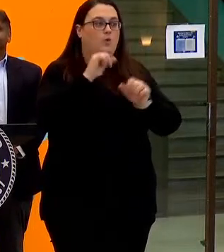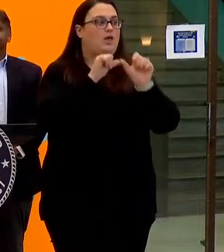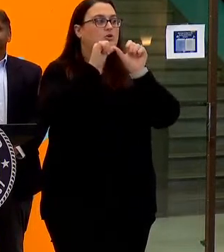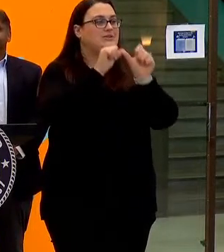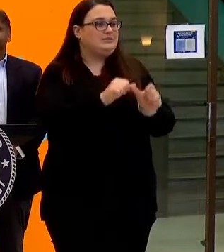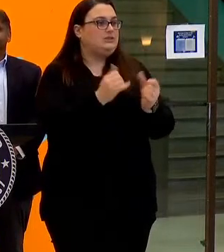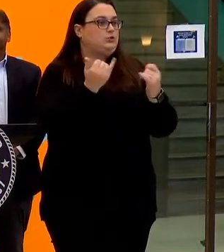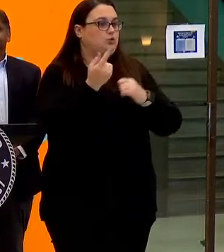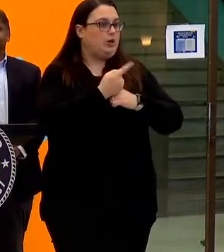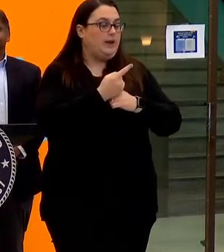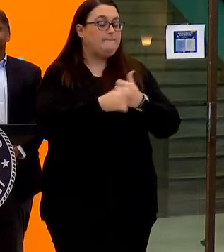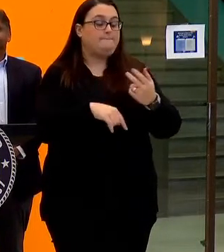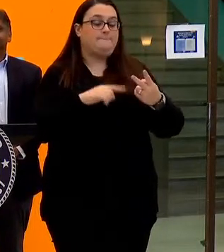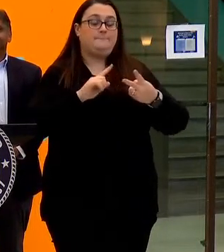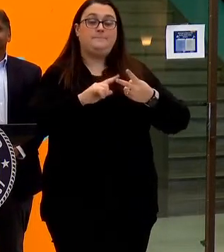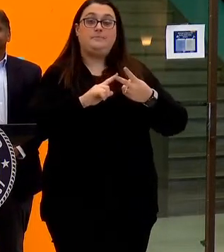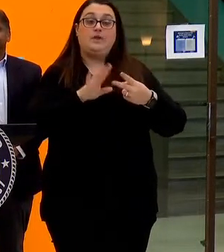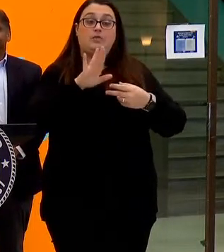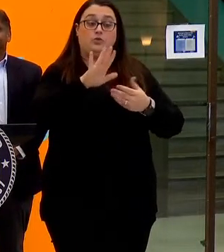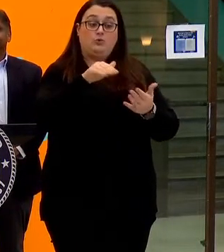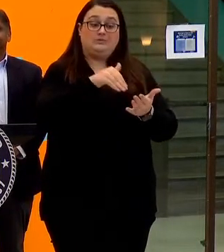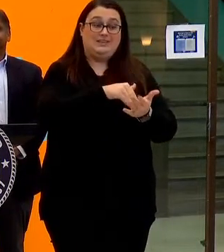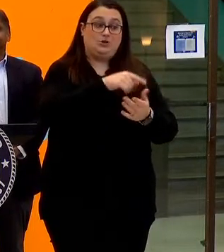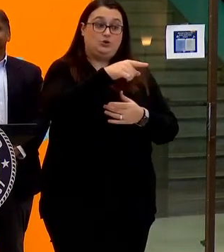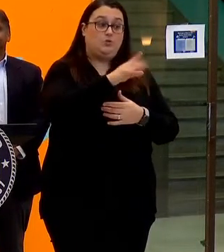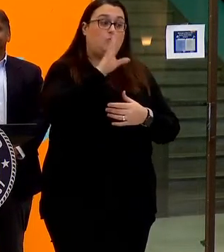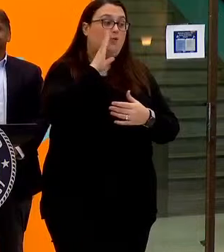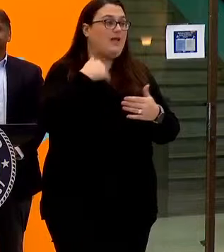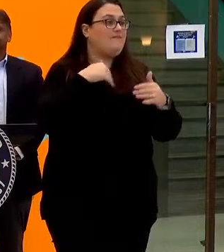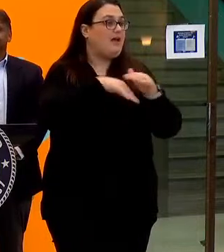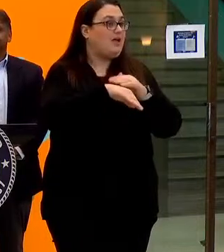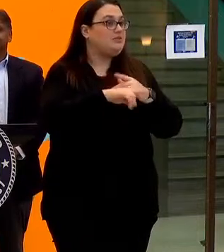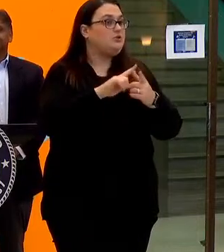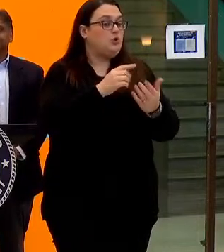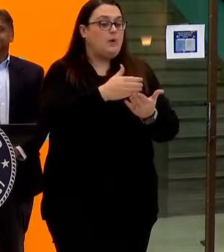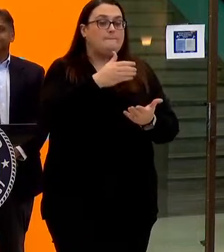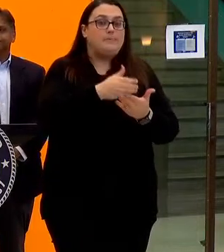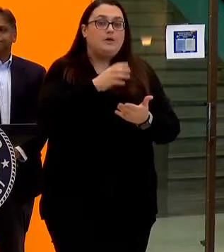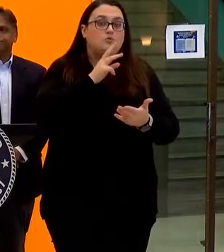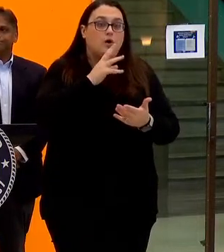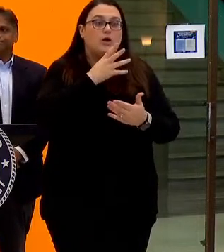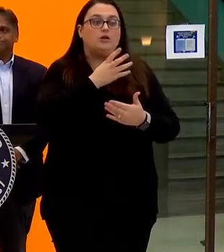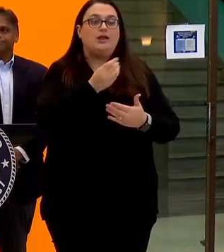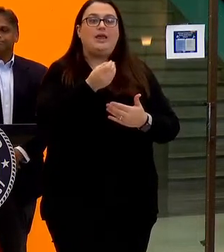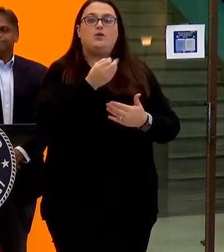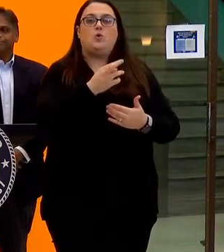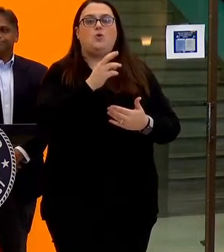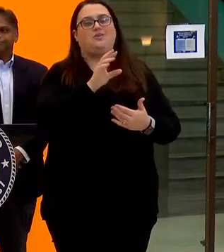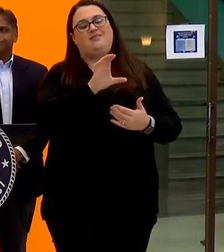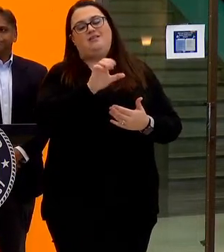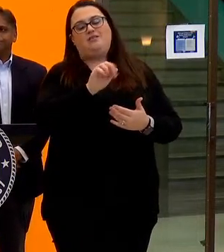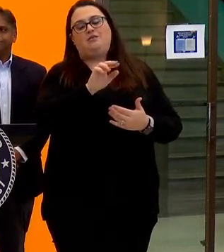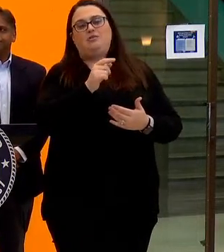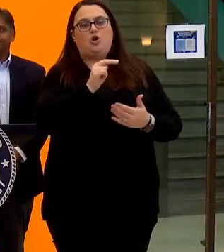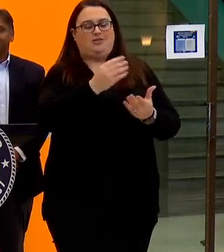continue today. At those sites, residents will continue to have access to bottled and or carton